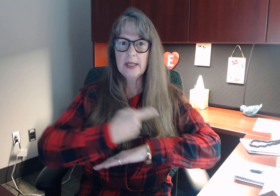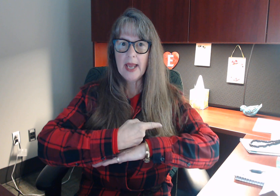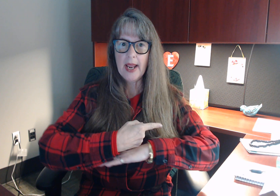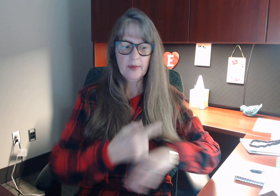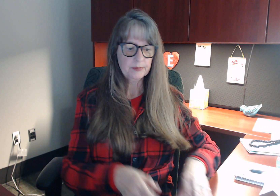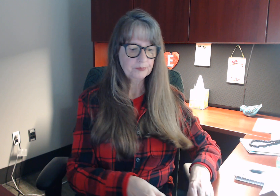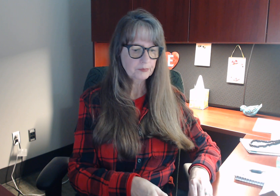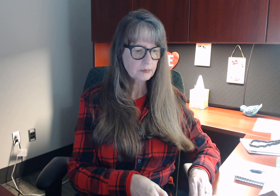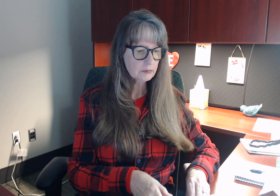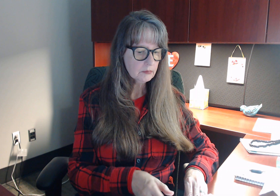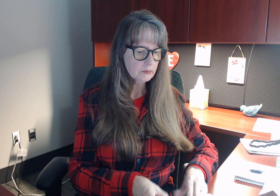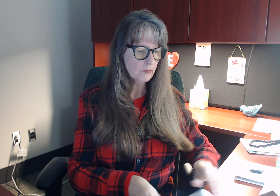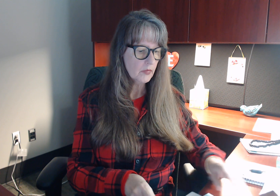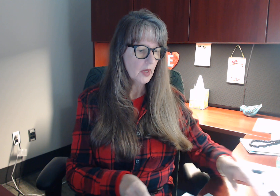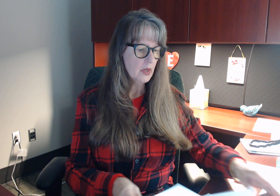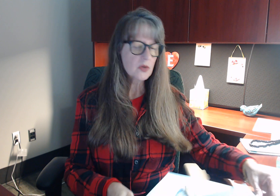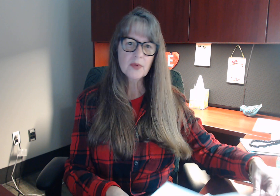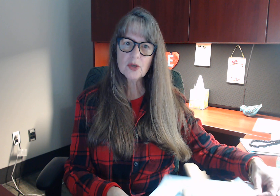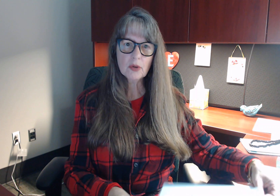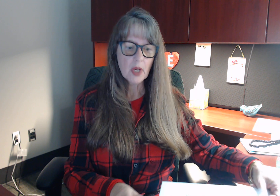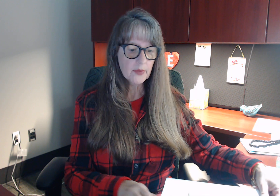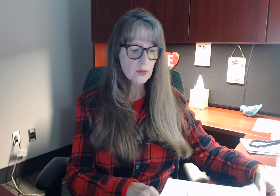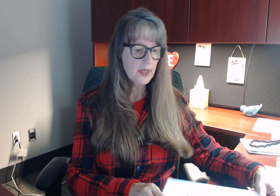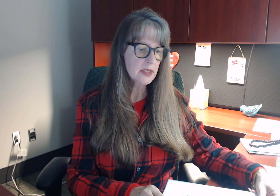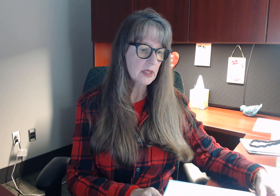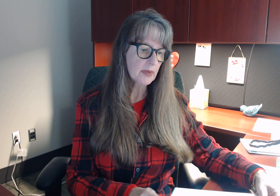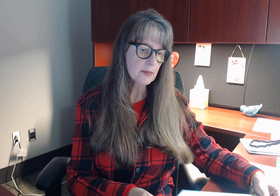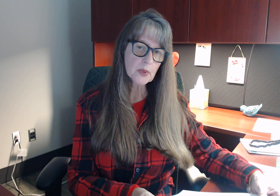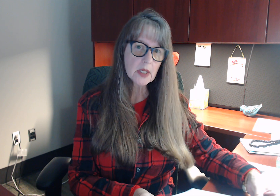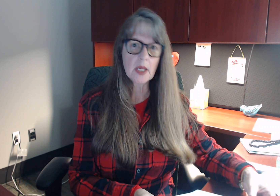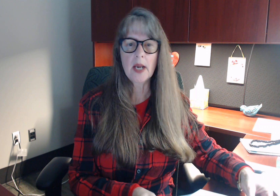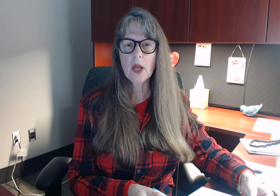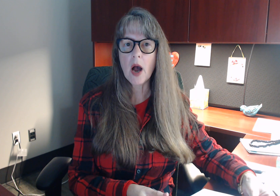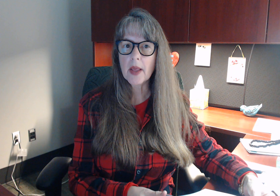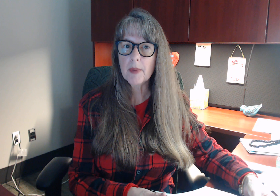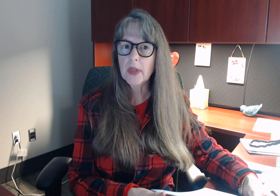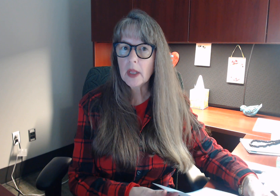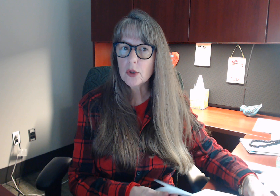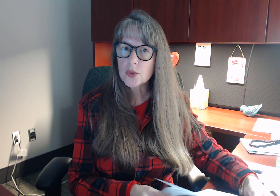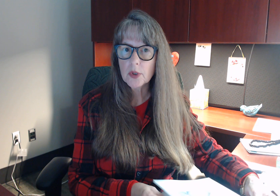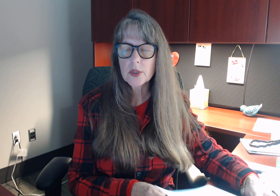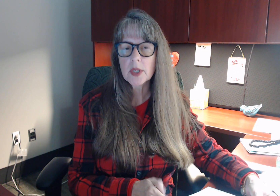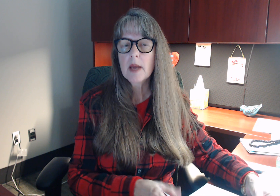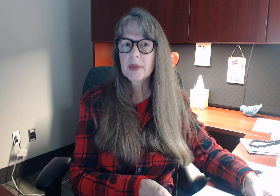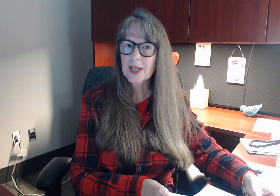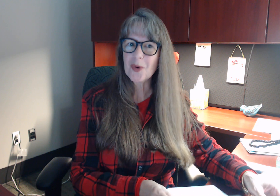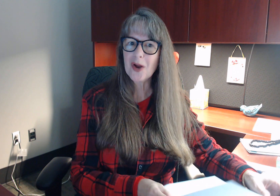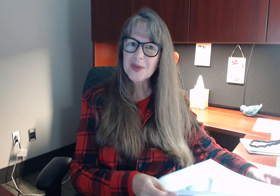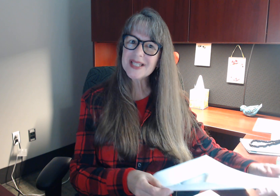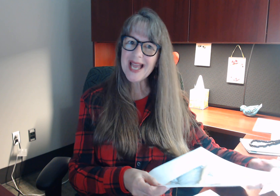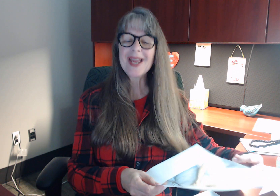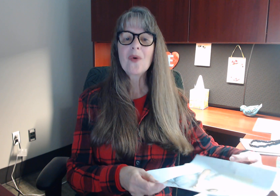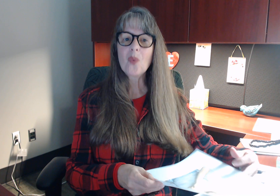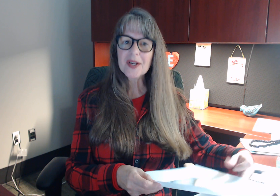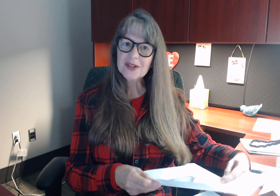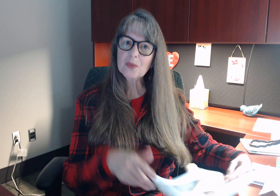Day. So these are easy. Sometimes we get kind of caught up on the English words, but that's why I always say, what is it that we're